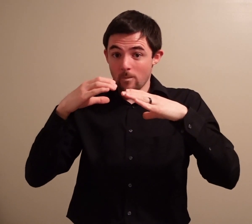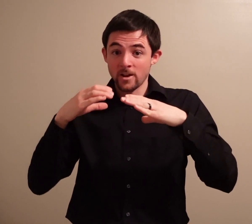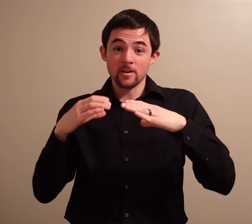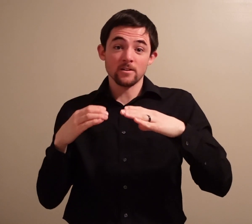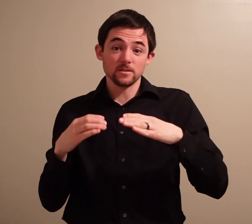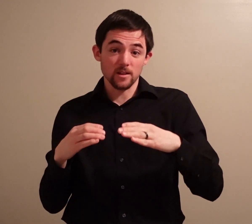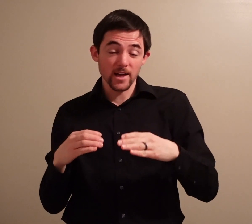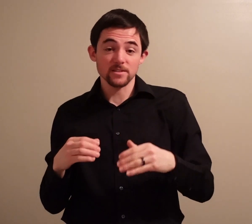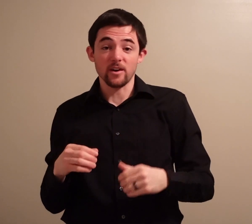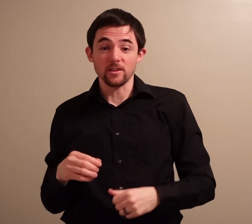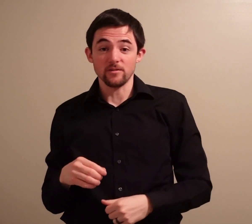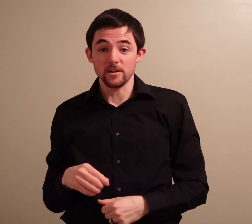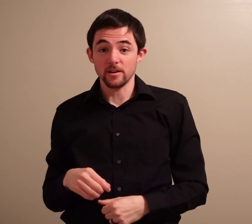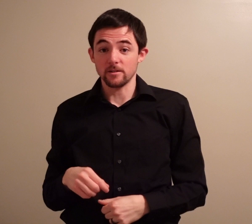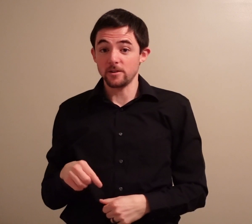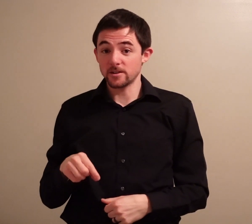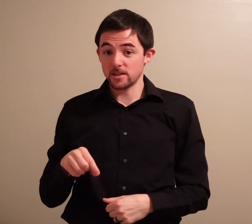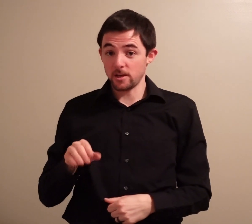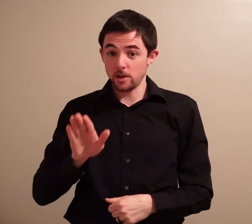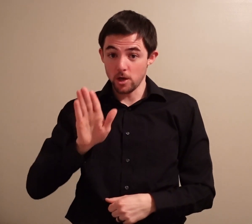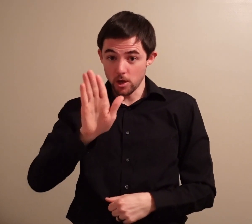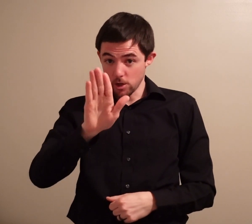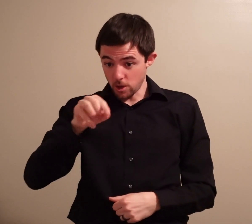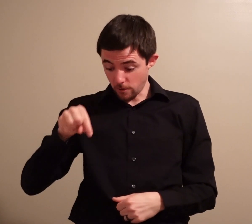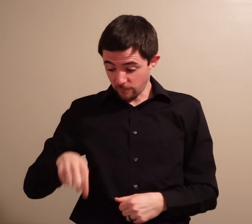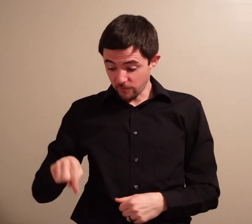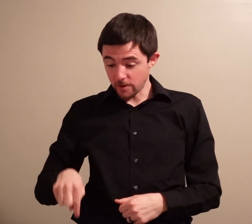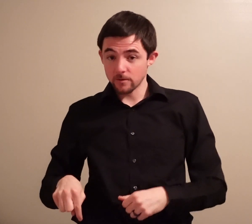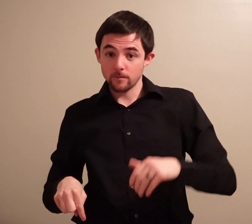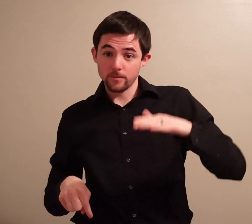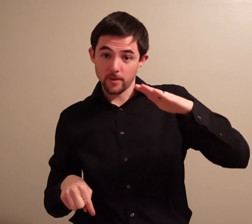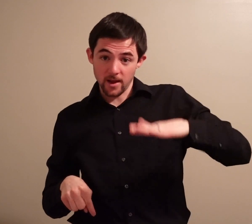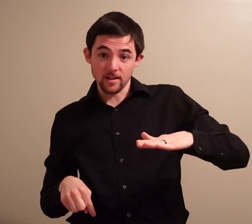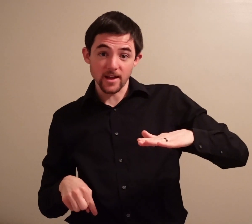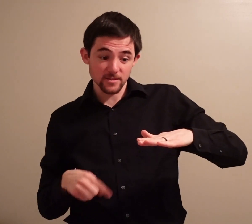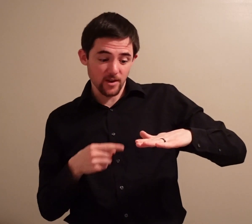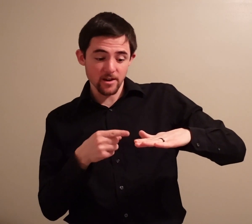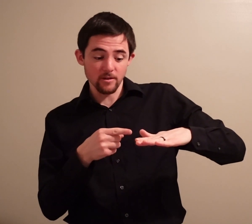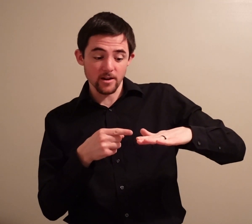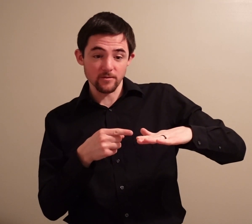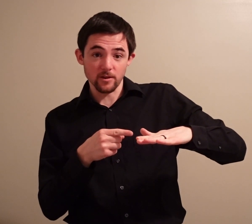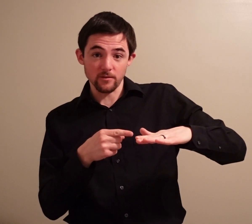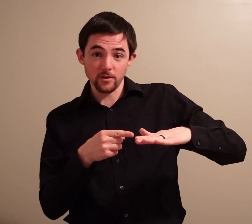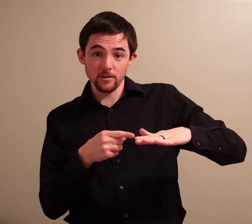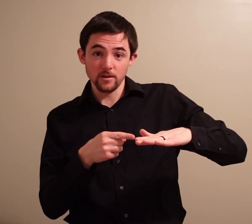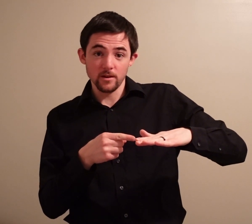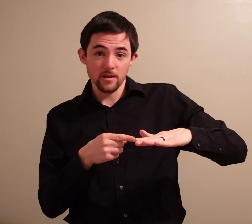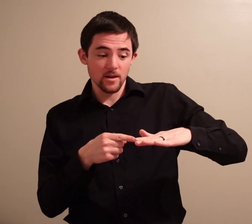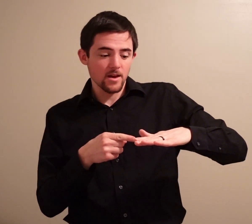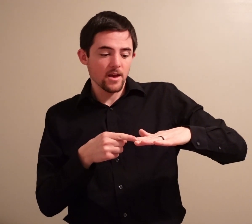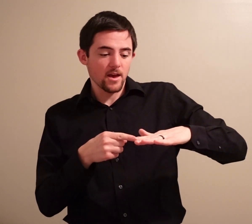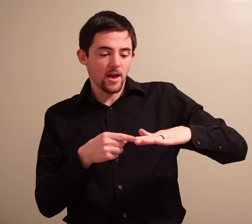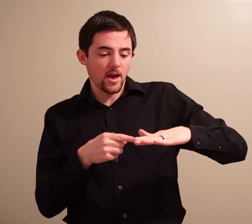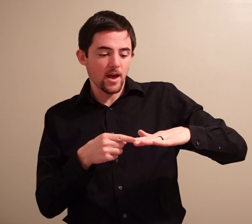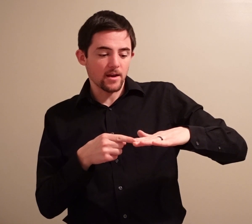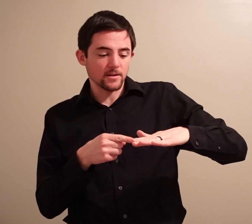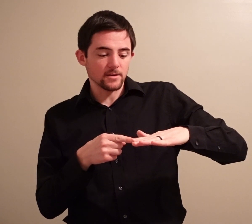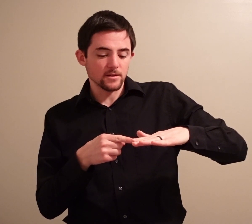And you can also classify the foot here. You can say your foot and classify it right in front of you. And